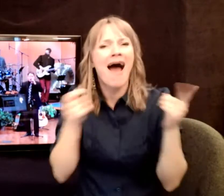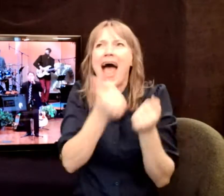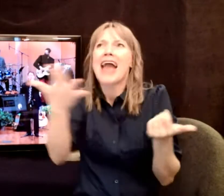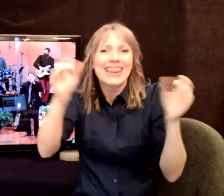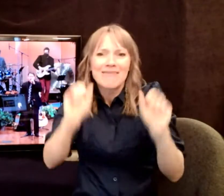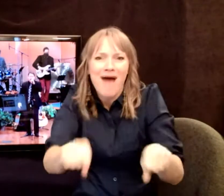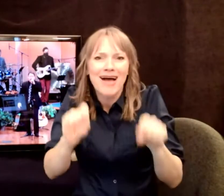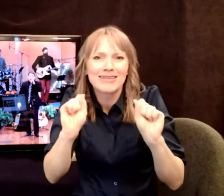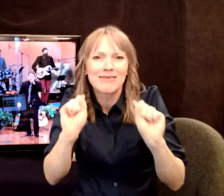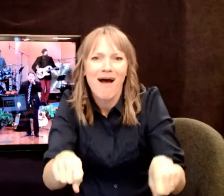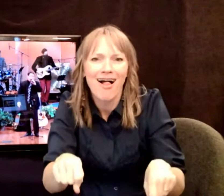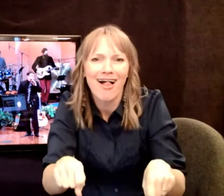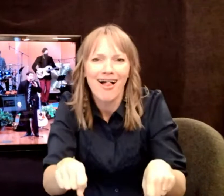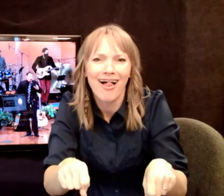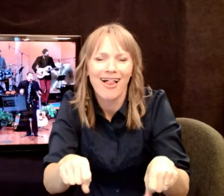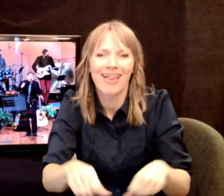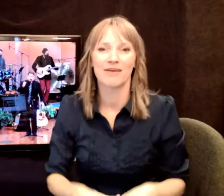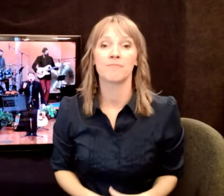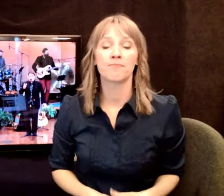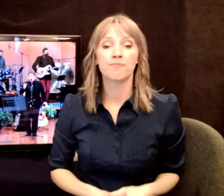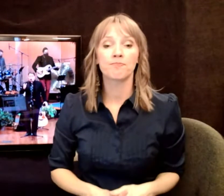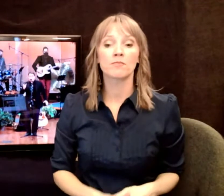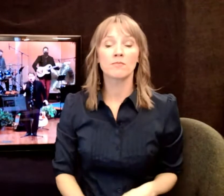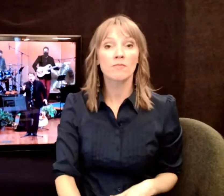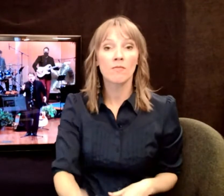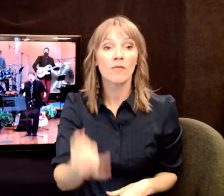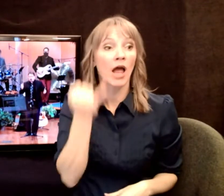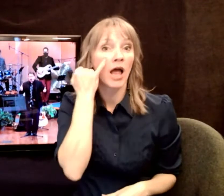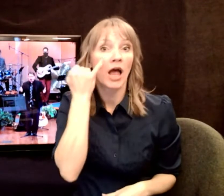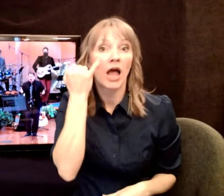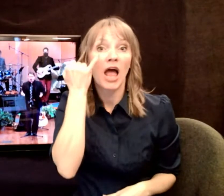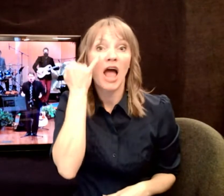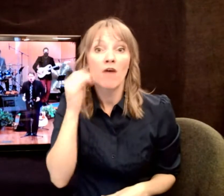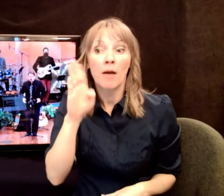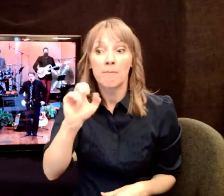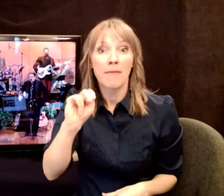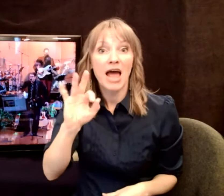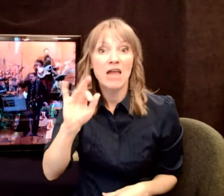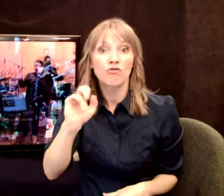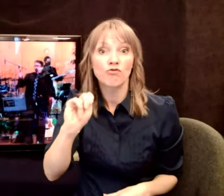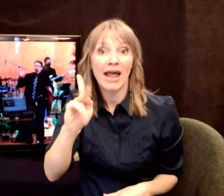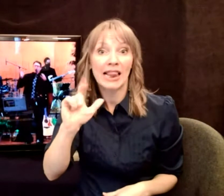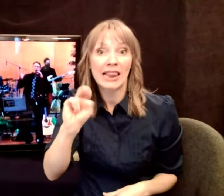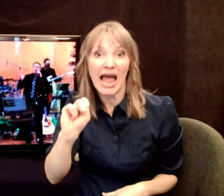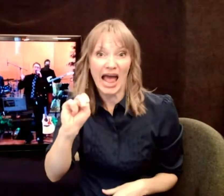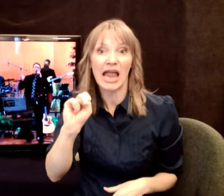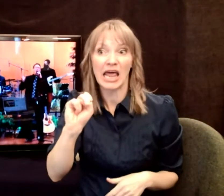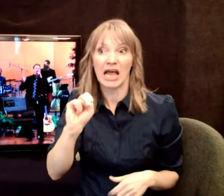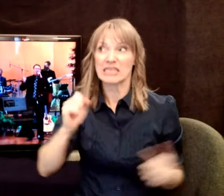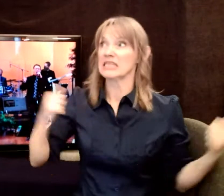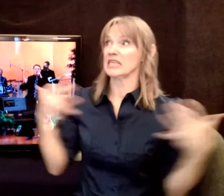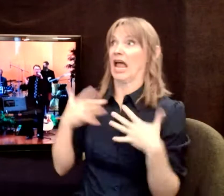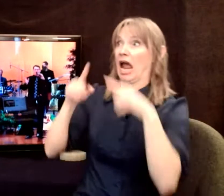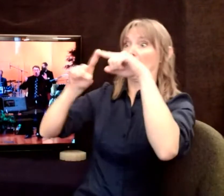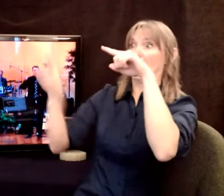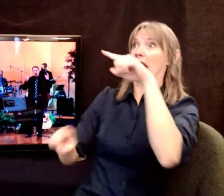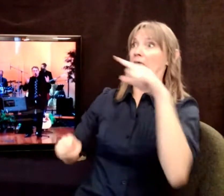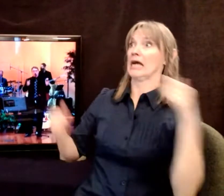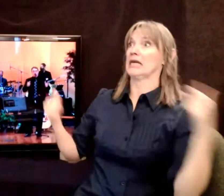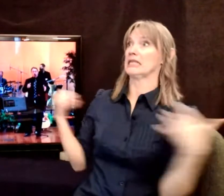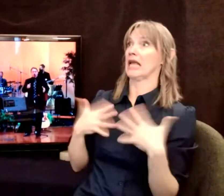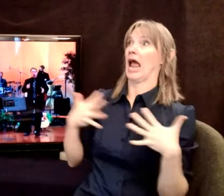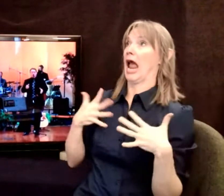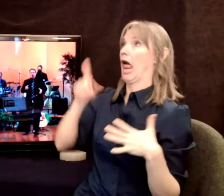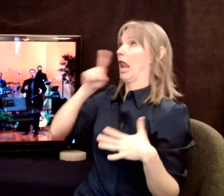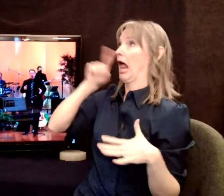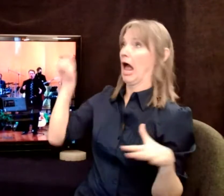anything's possible. What if old been friend would have been frightened by lightning? If you